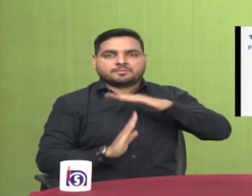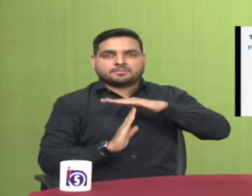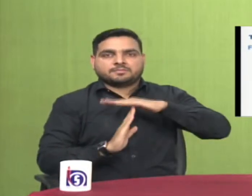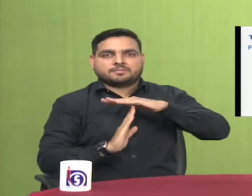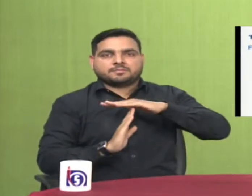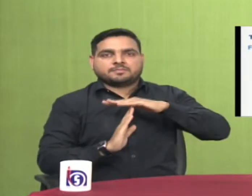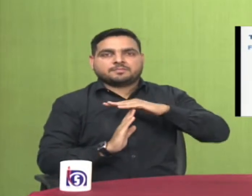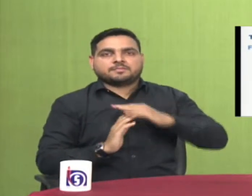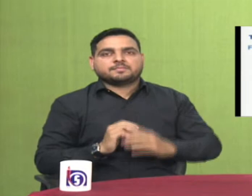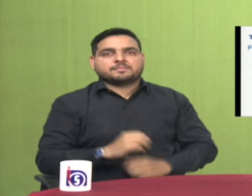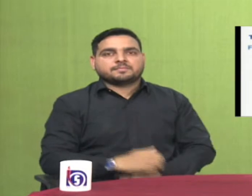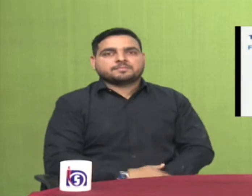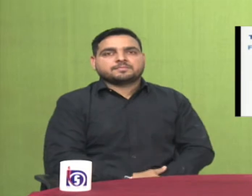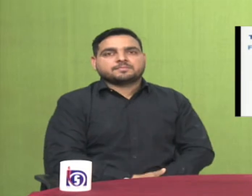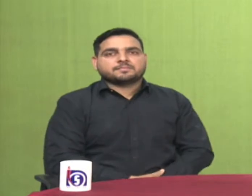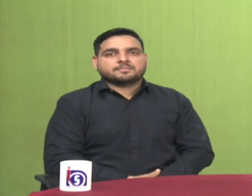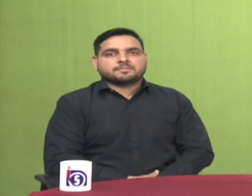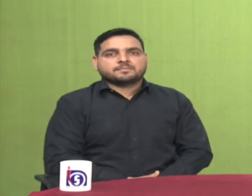Now we would like to take a break.